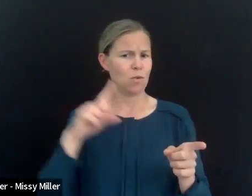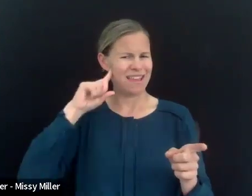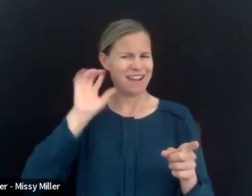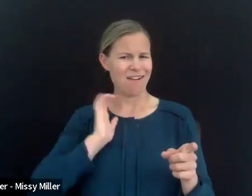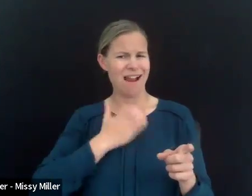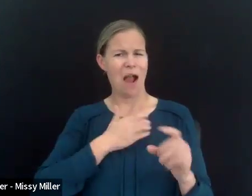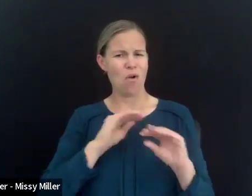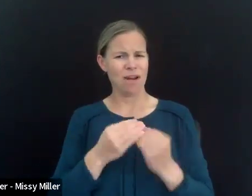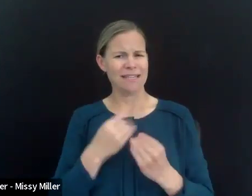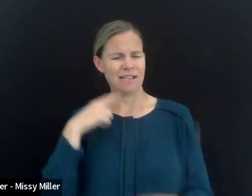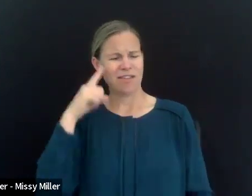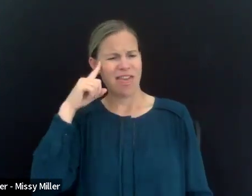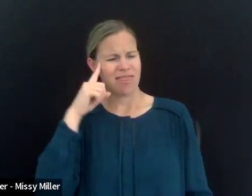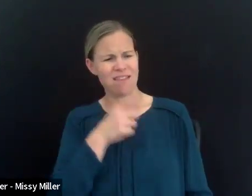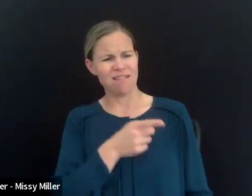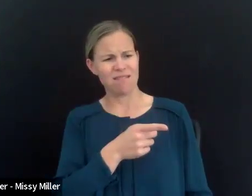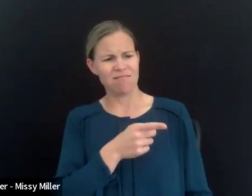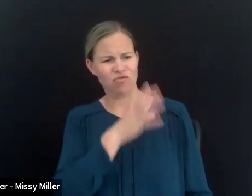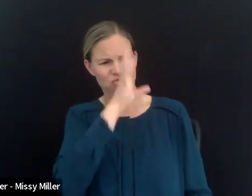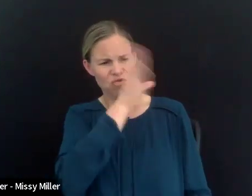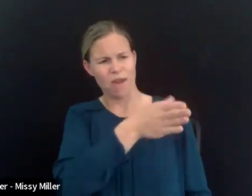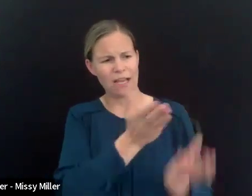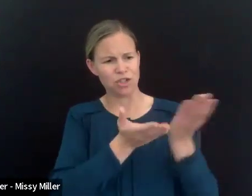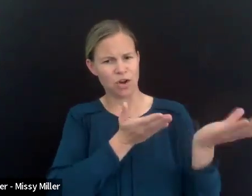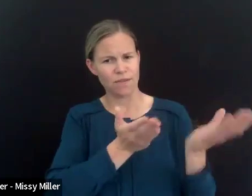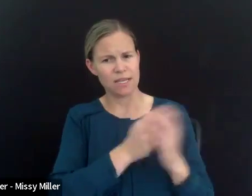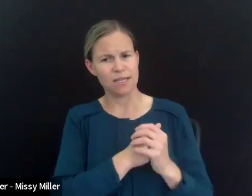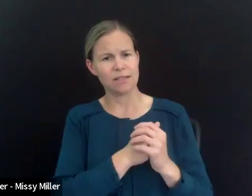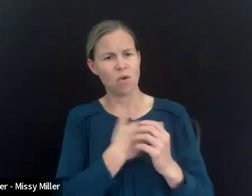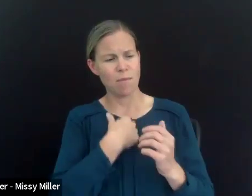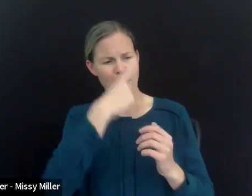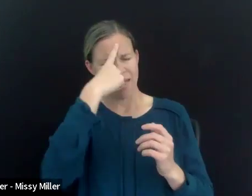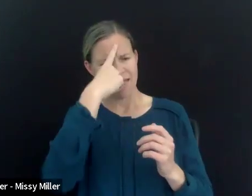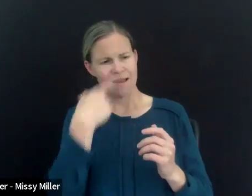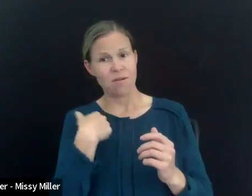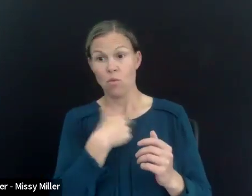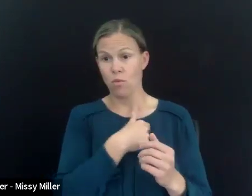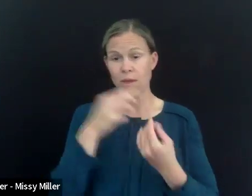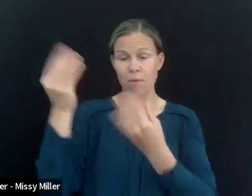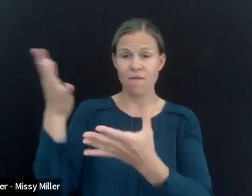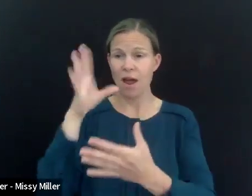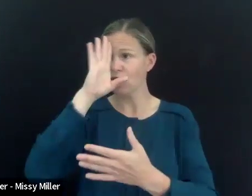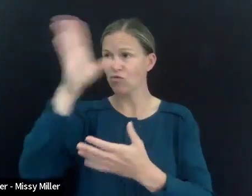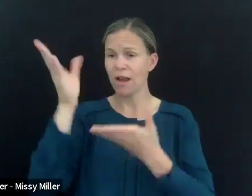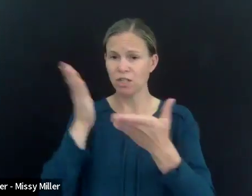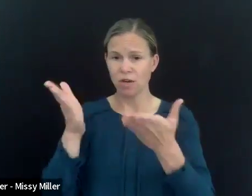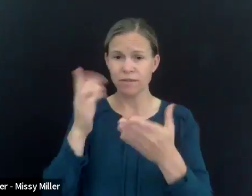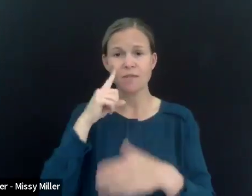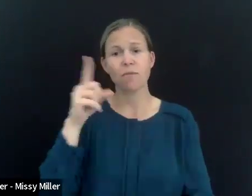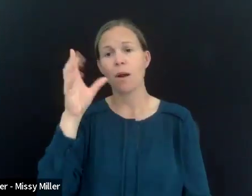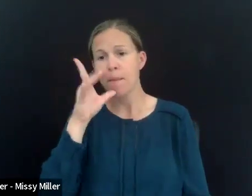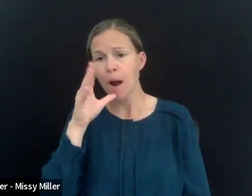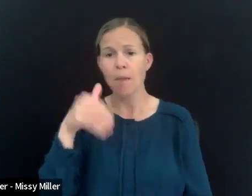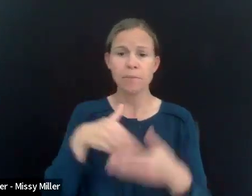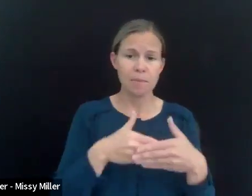sometimes automatically think direct services, or that maybe we provide direct services to moms, babies, and families. But